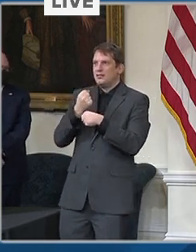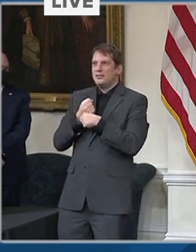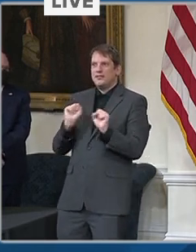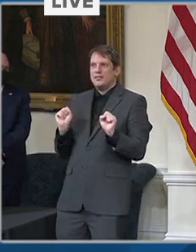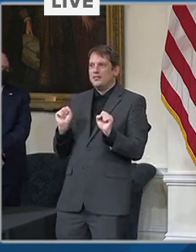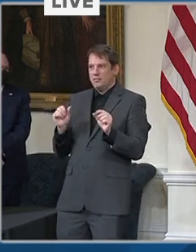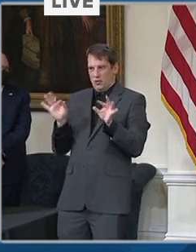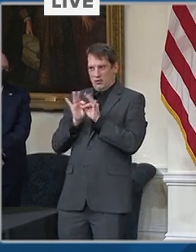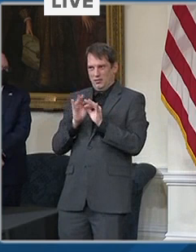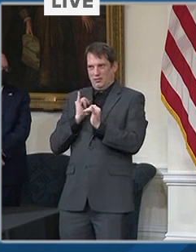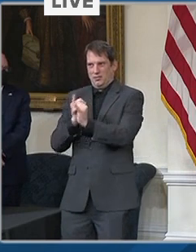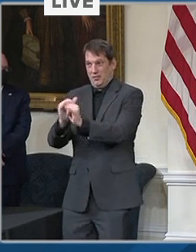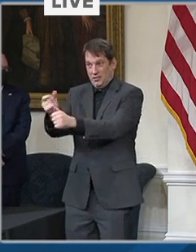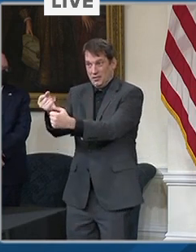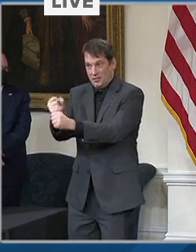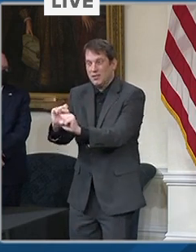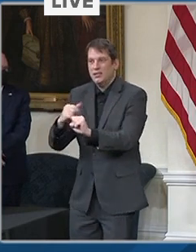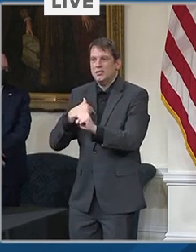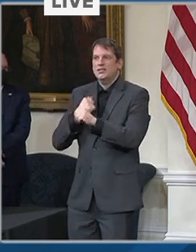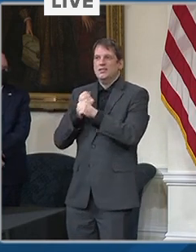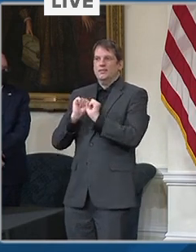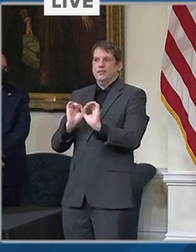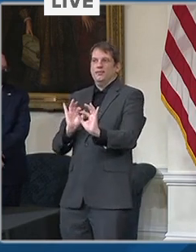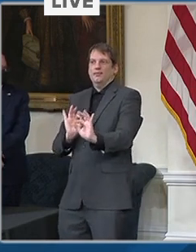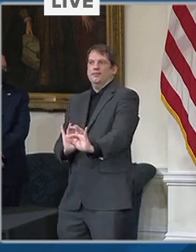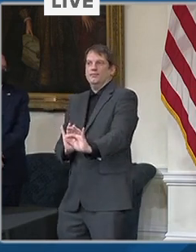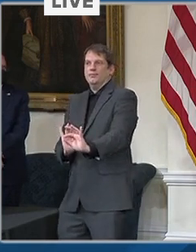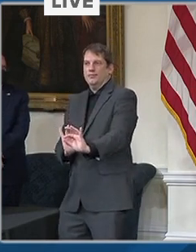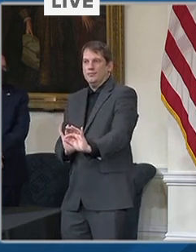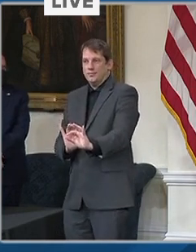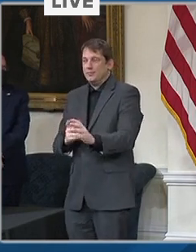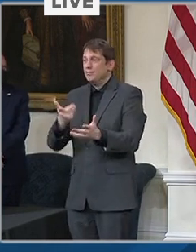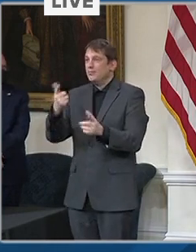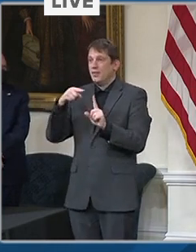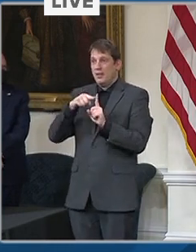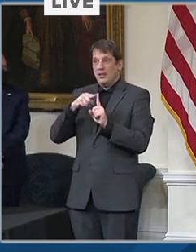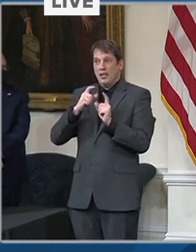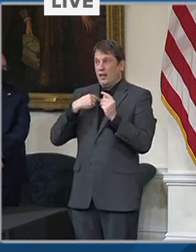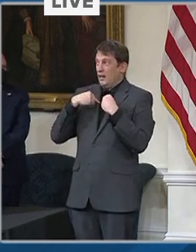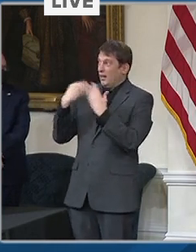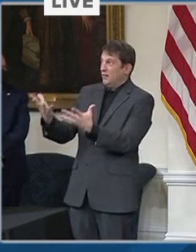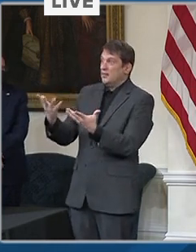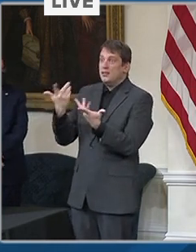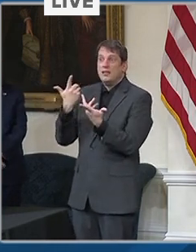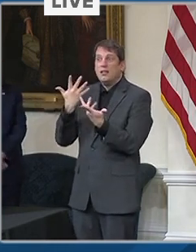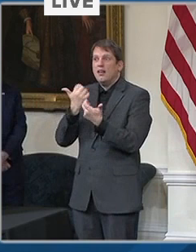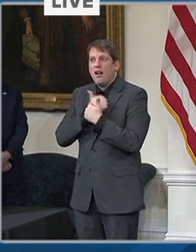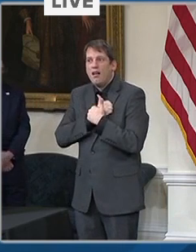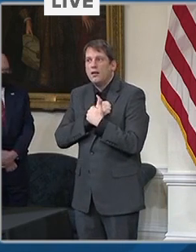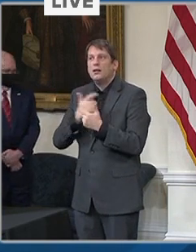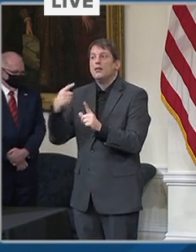can give our loved ones in 2020 is a safe and healthy start to 2021. Thank you.